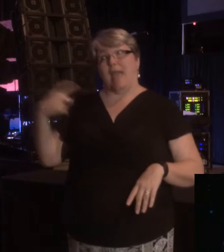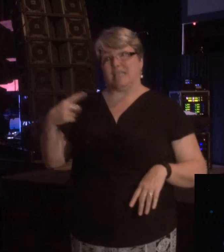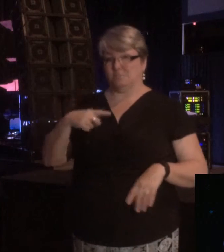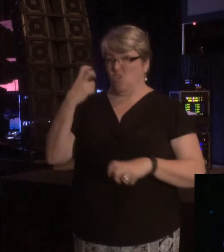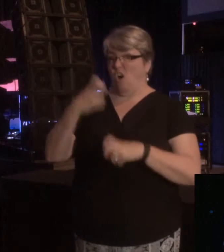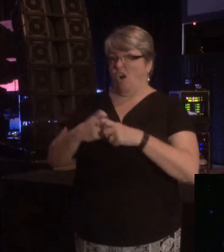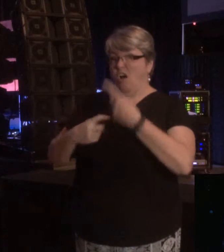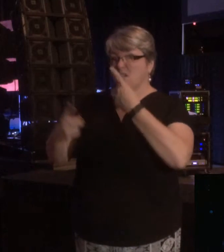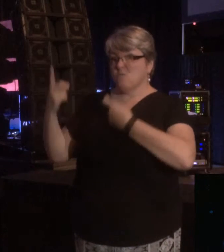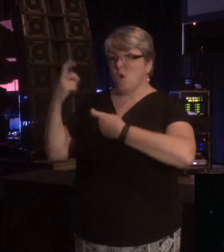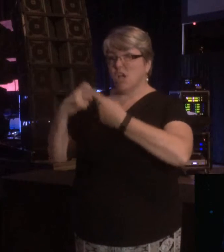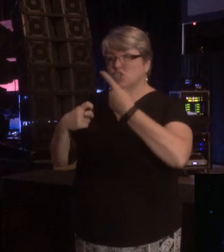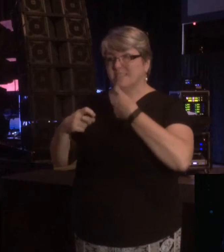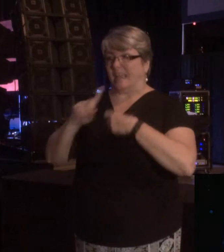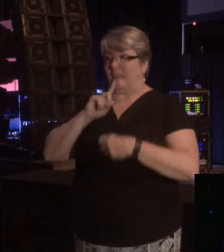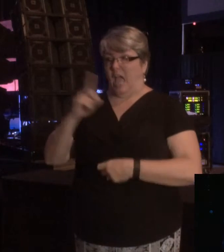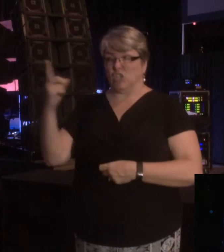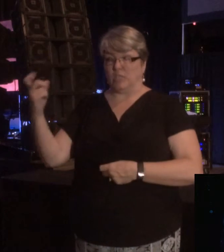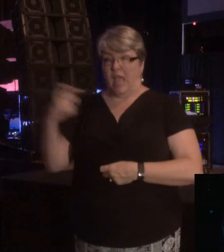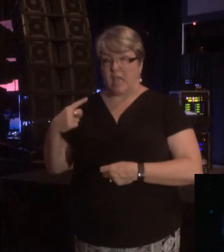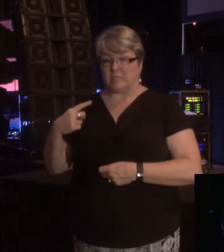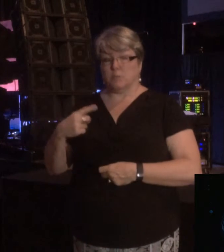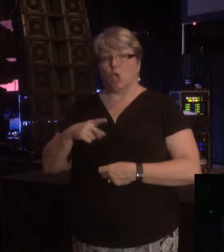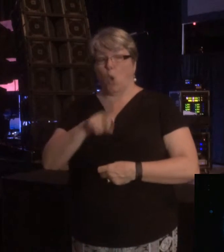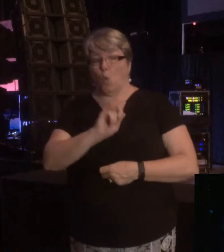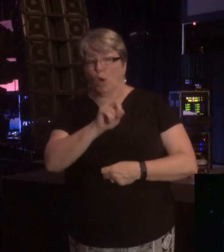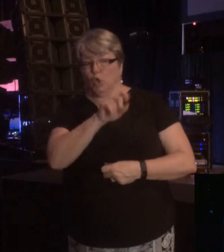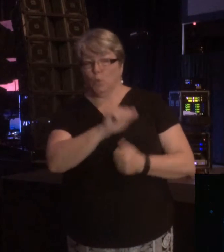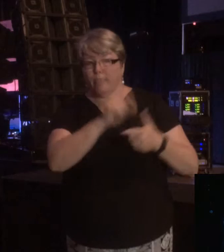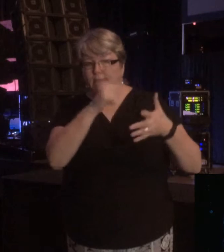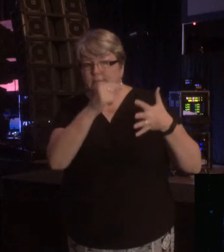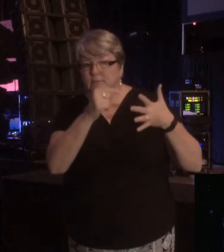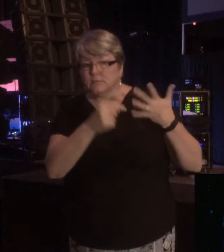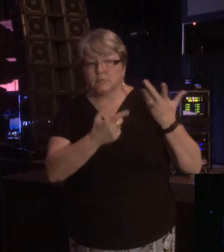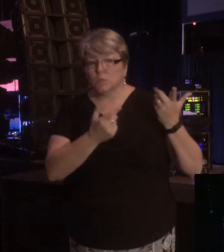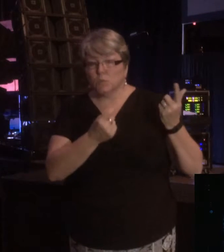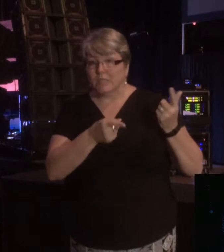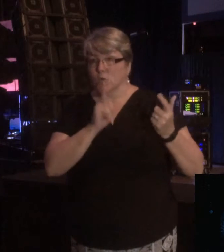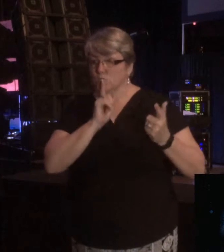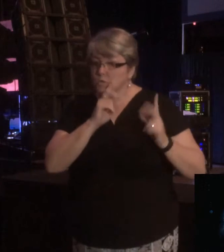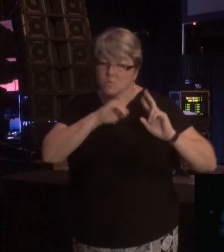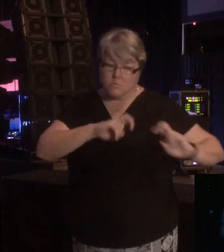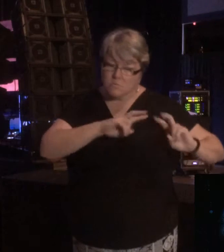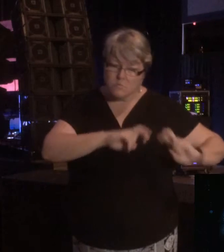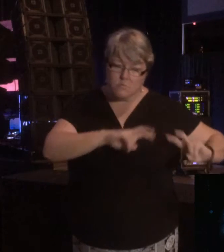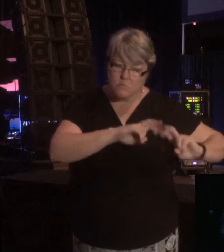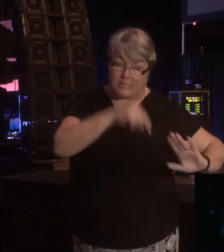believe that God is sovereign and that he will run your life, and then